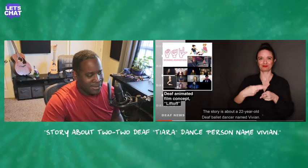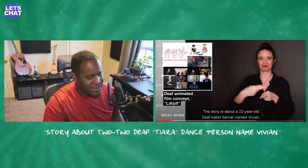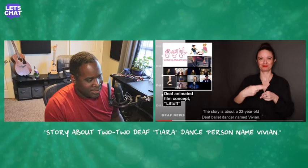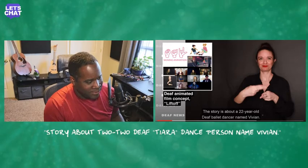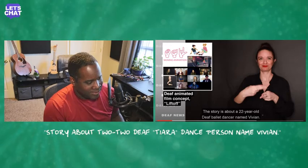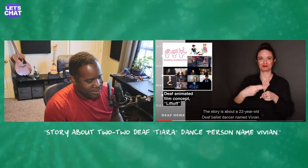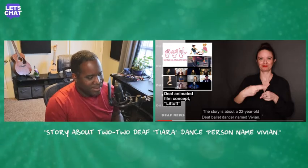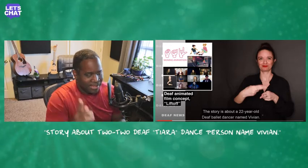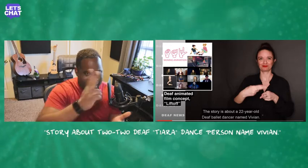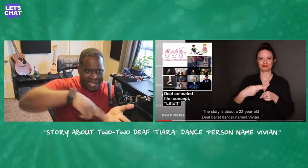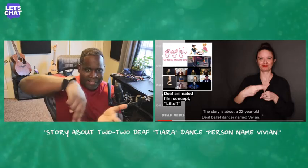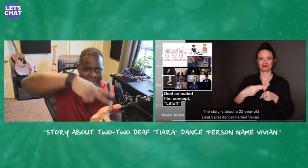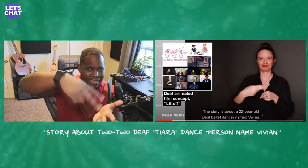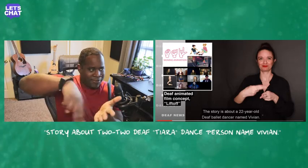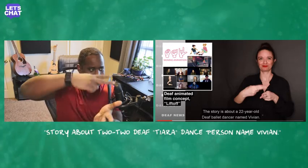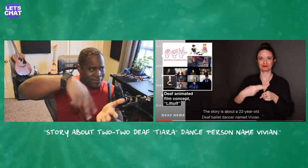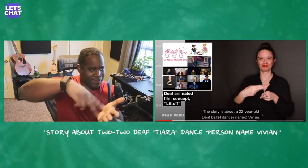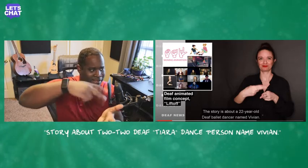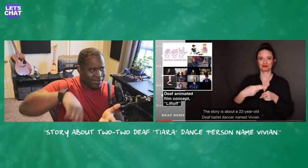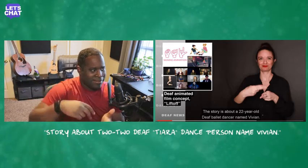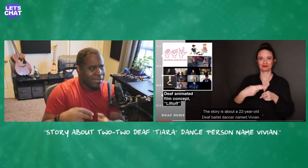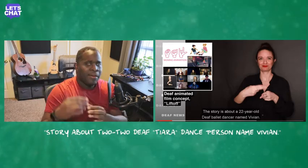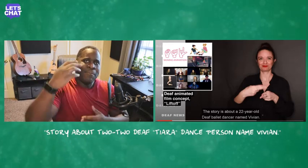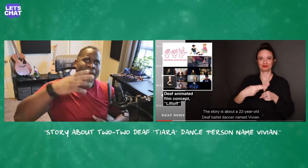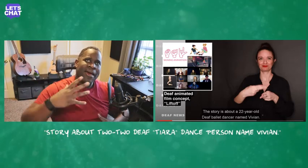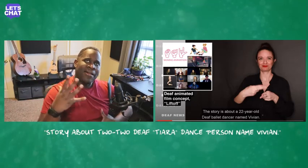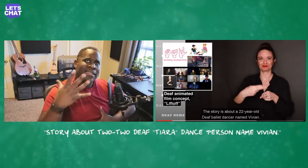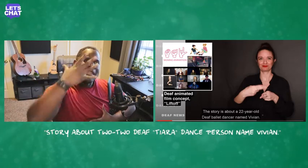Well, I don't know how you would sign ballet. I think ballet would just be...